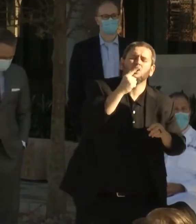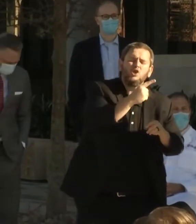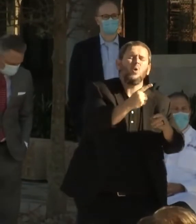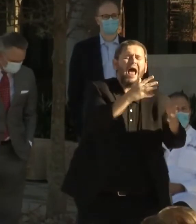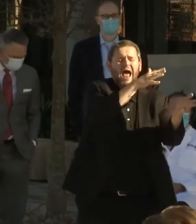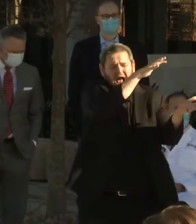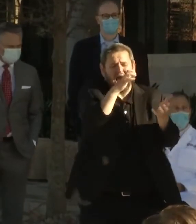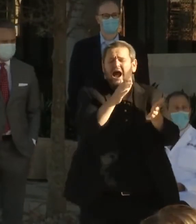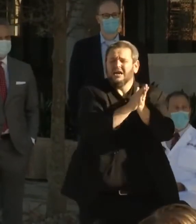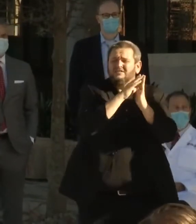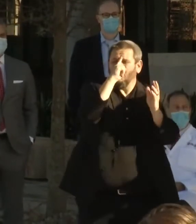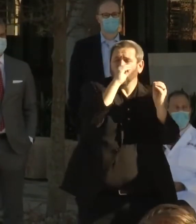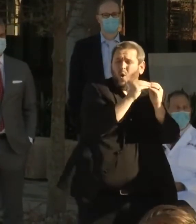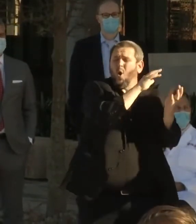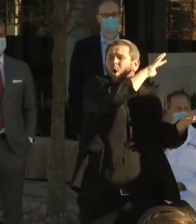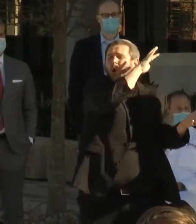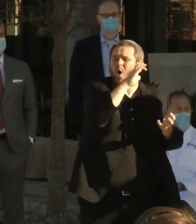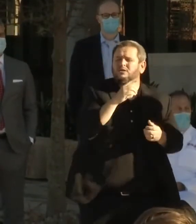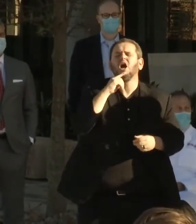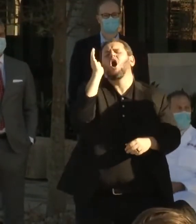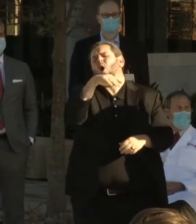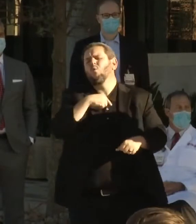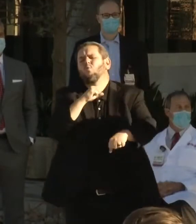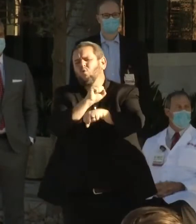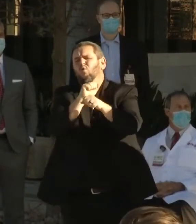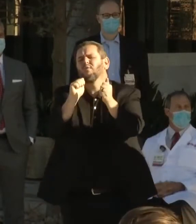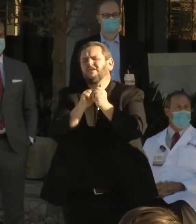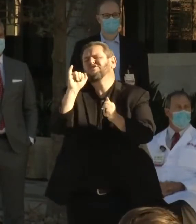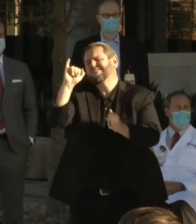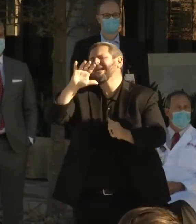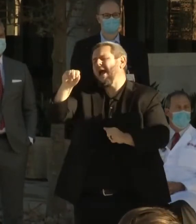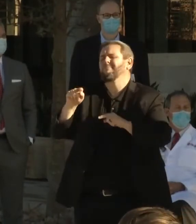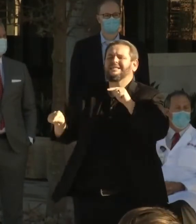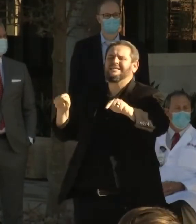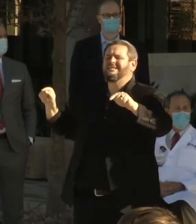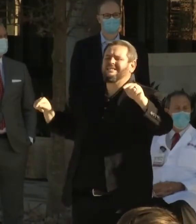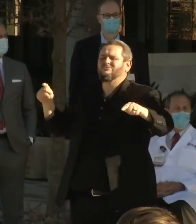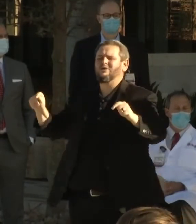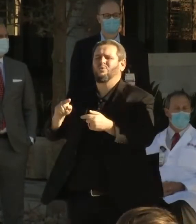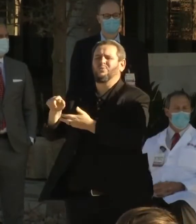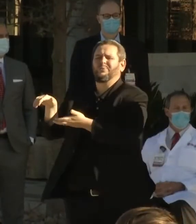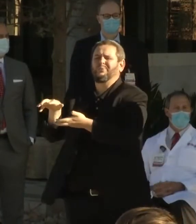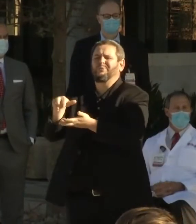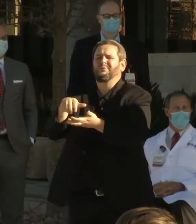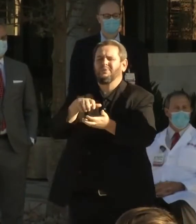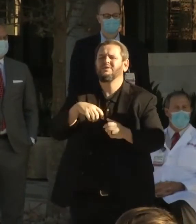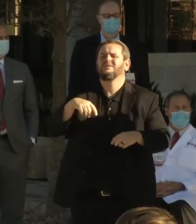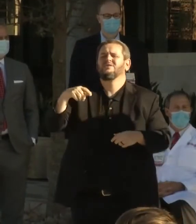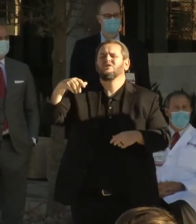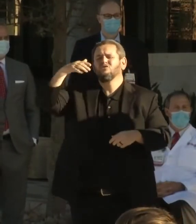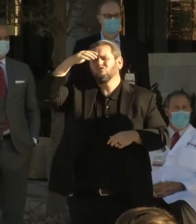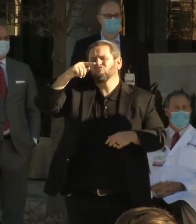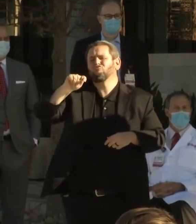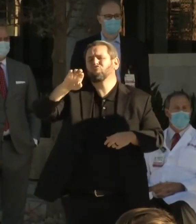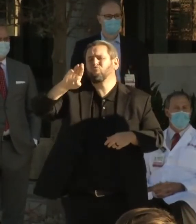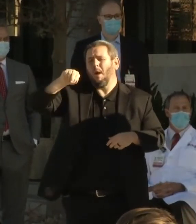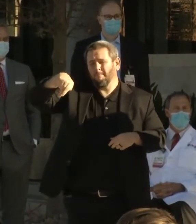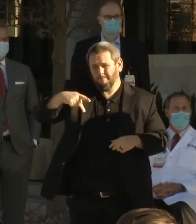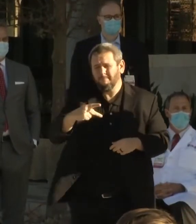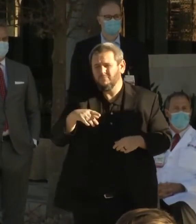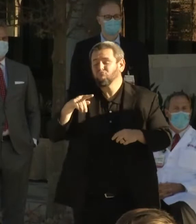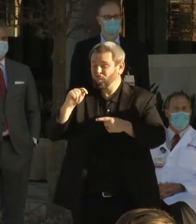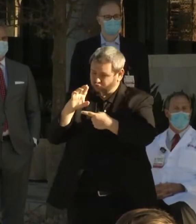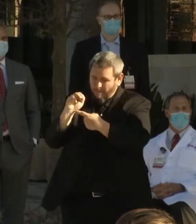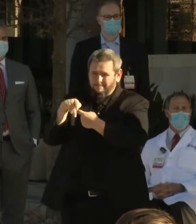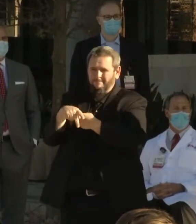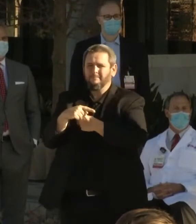companies and obviously the Trump administration. I know that our federal delegation was working on another coronavirus relief